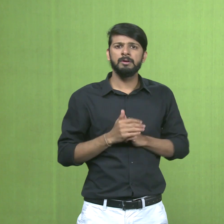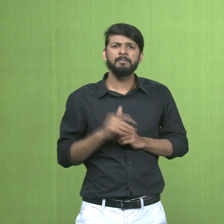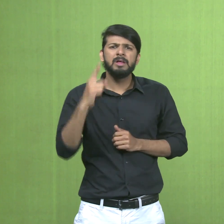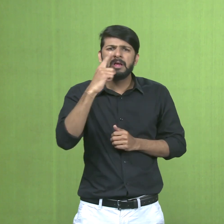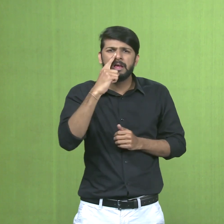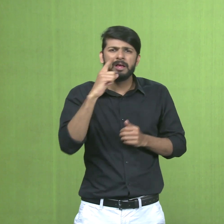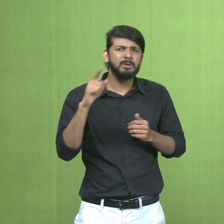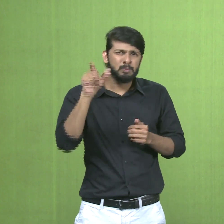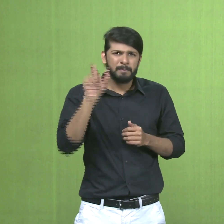So, when